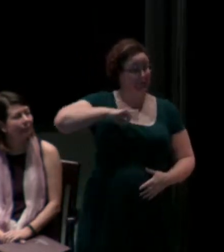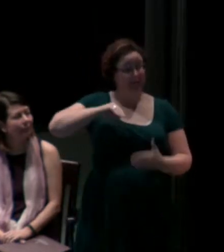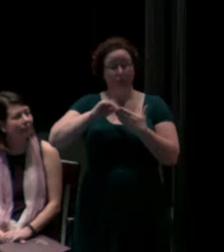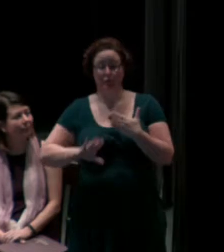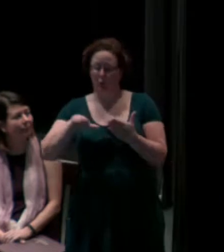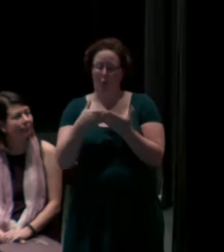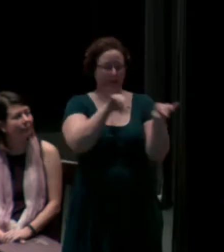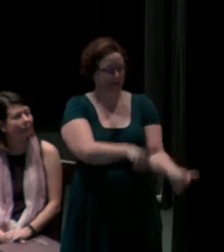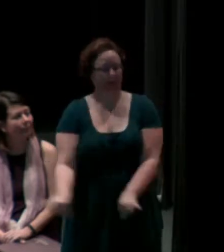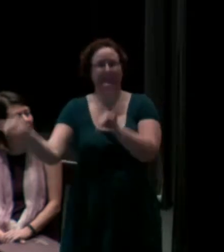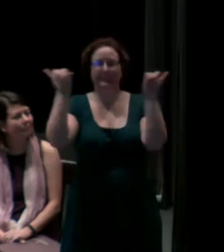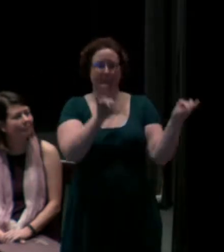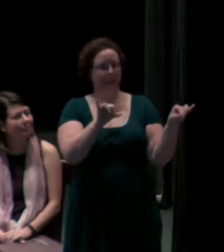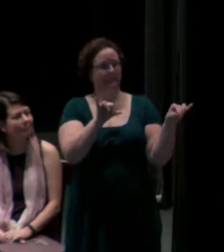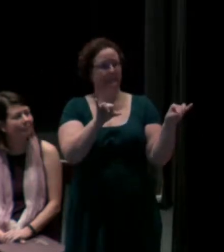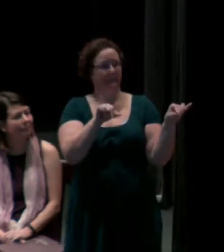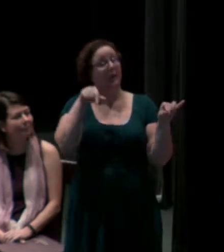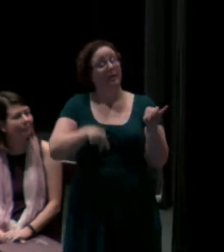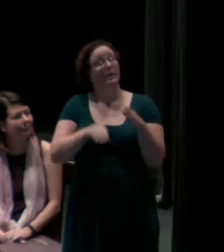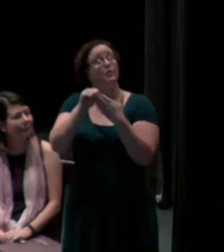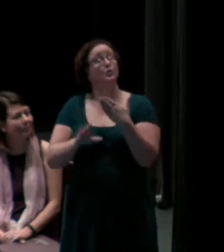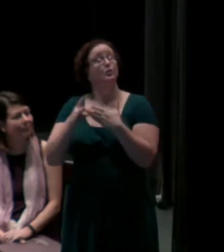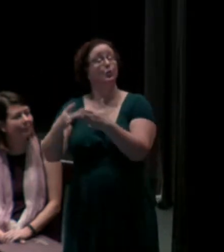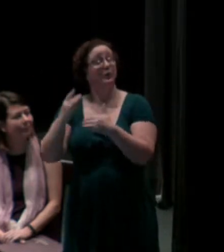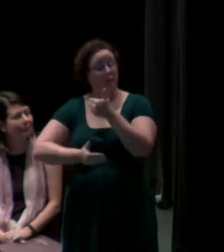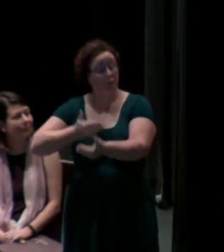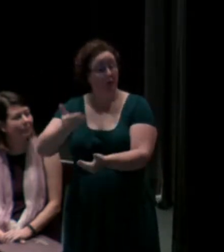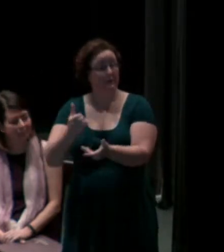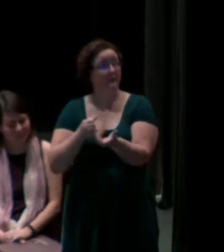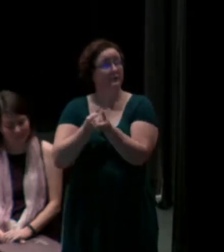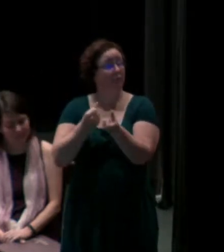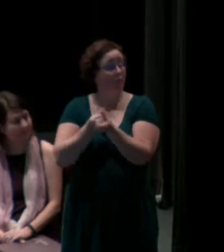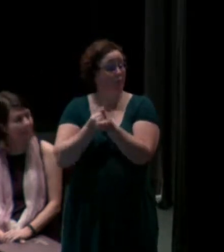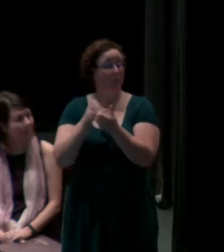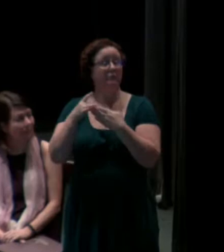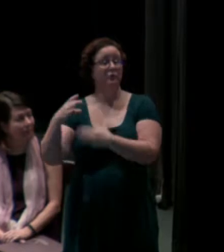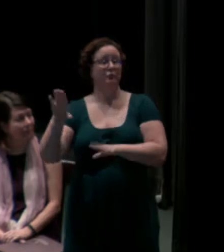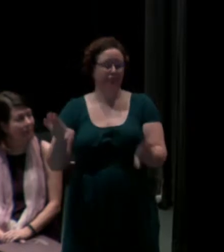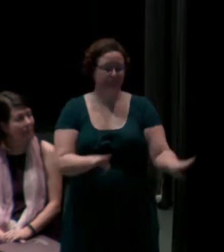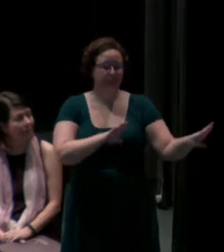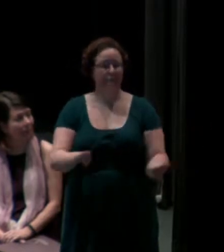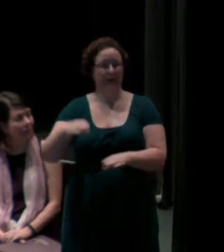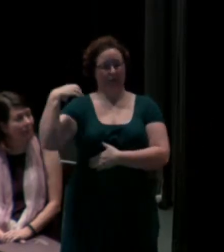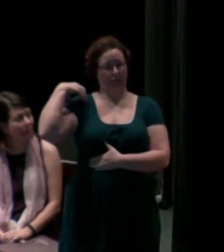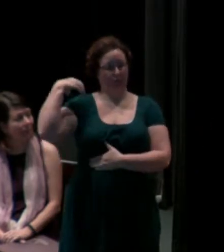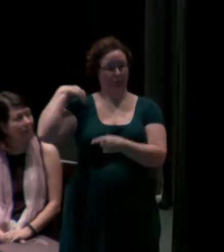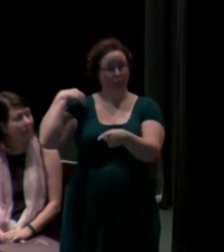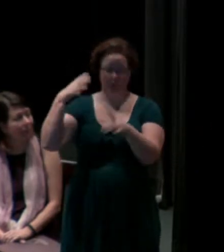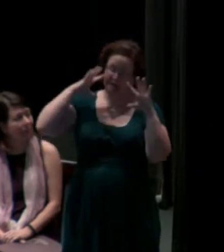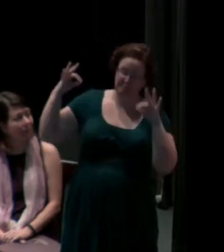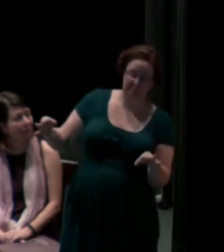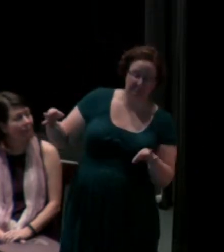student. This system is a student-led process with the support of our student conduct officer. We are able to make decisions based